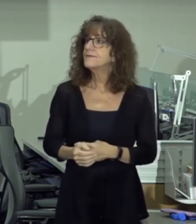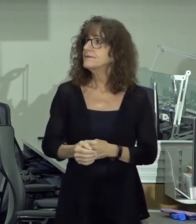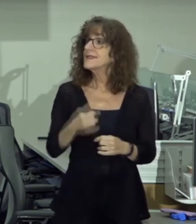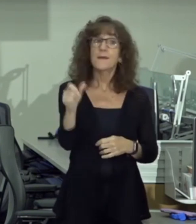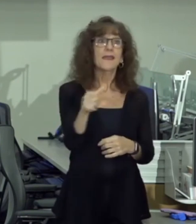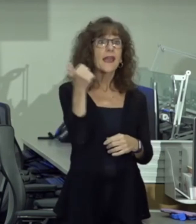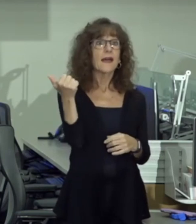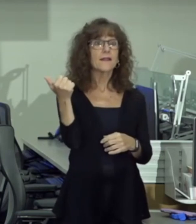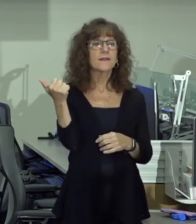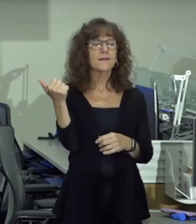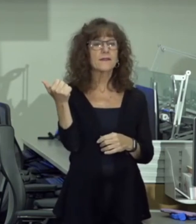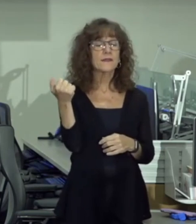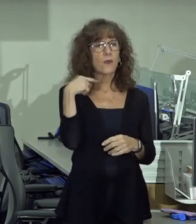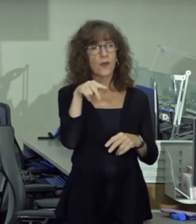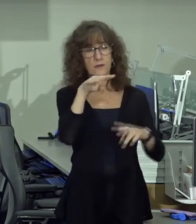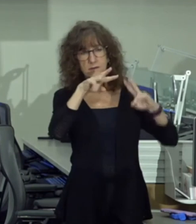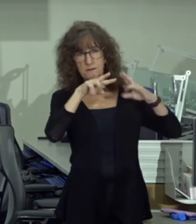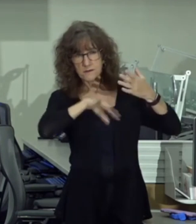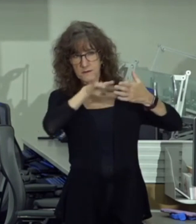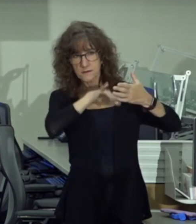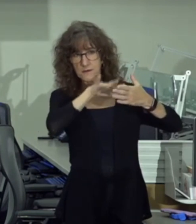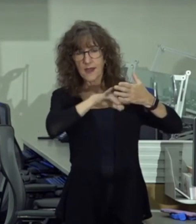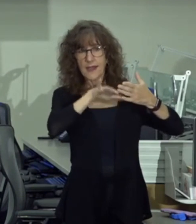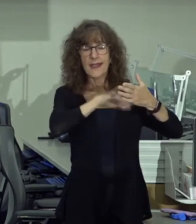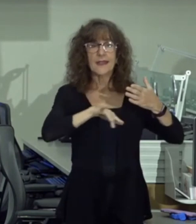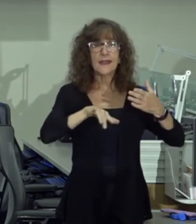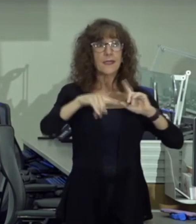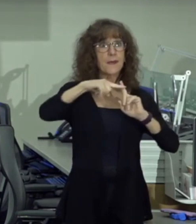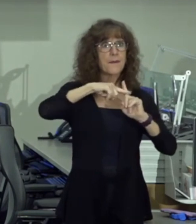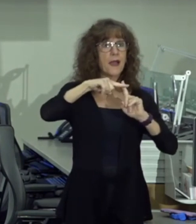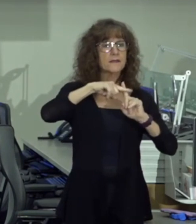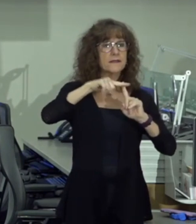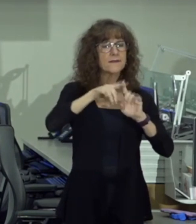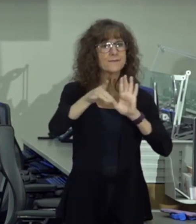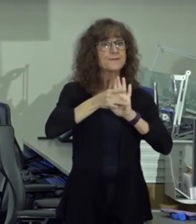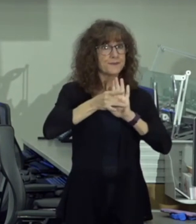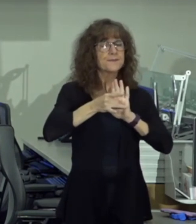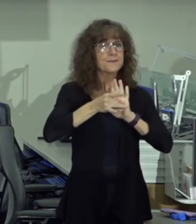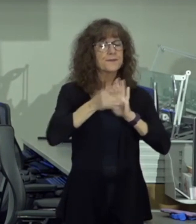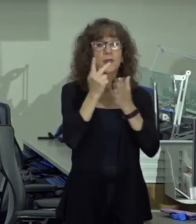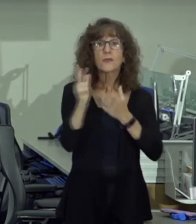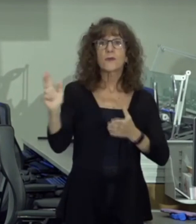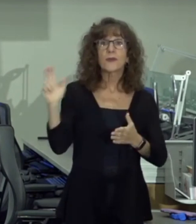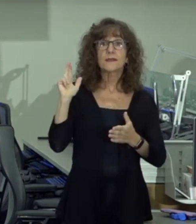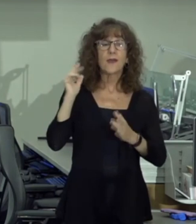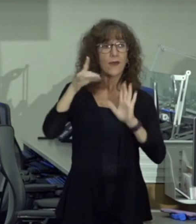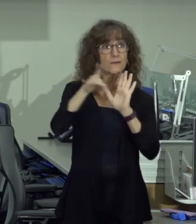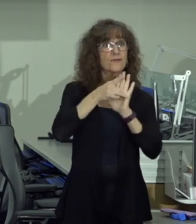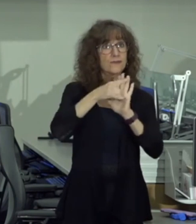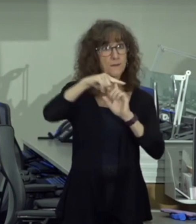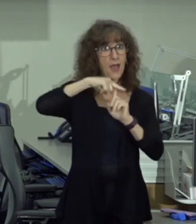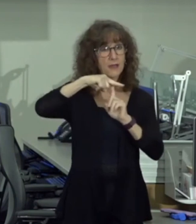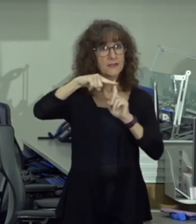Something else we took a very close look at is the positivity rate. 3 weeks ago, our positivity